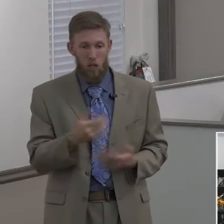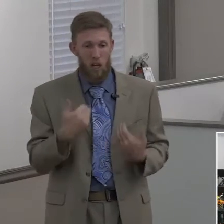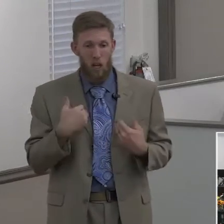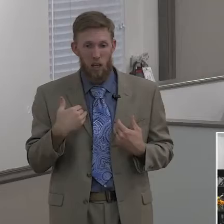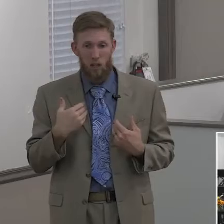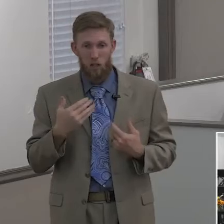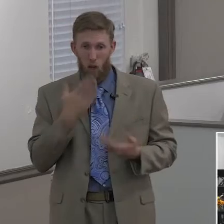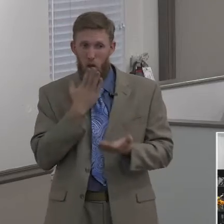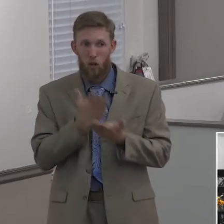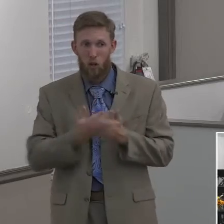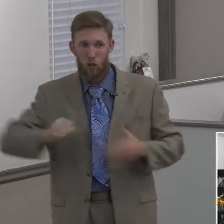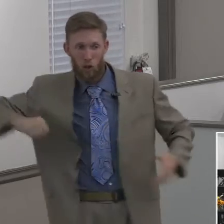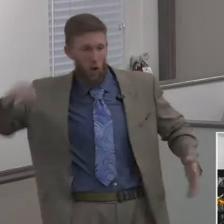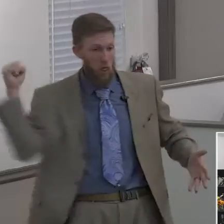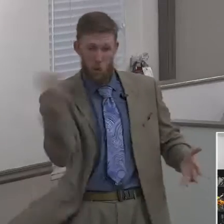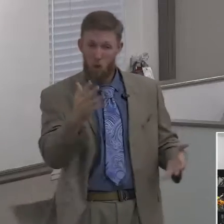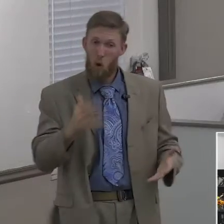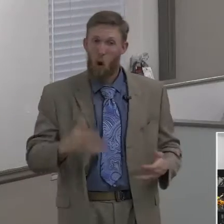he says she got a good arm.